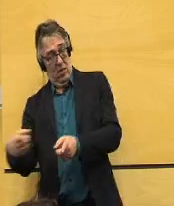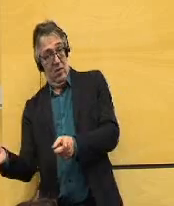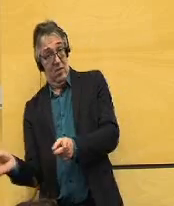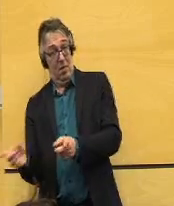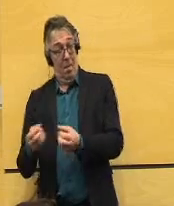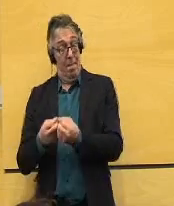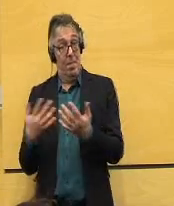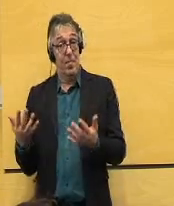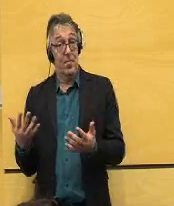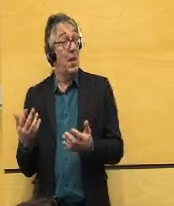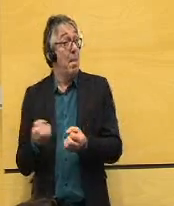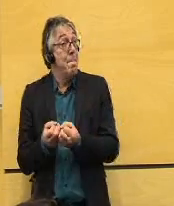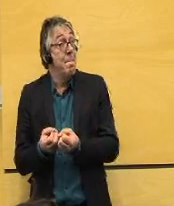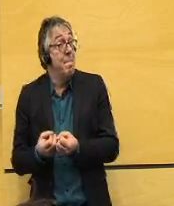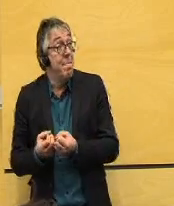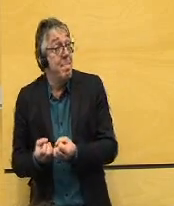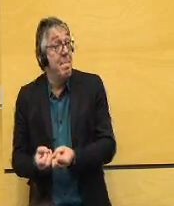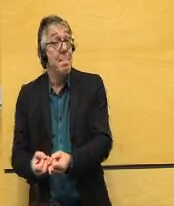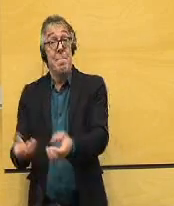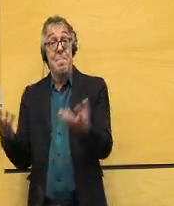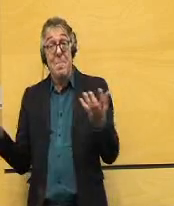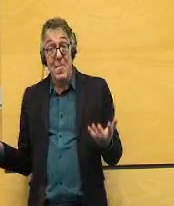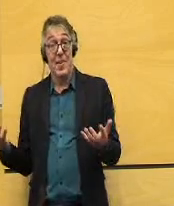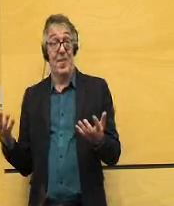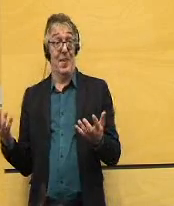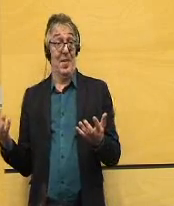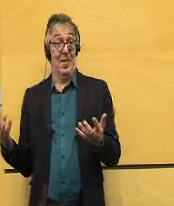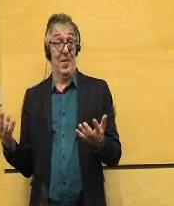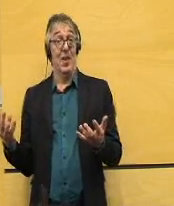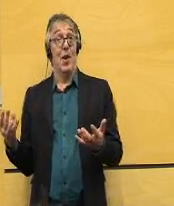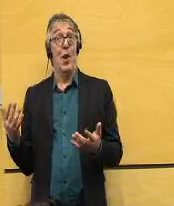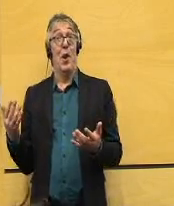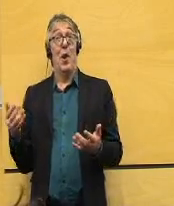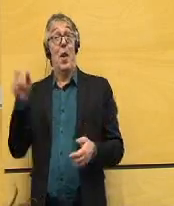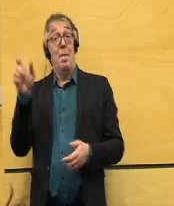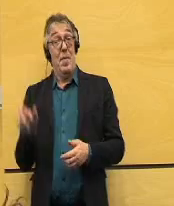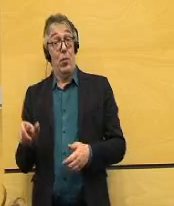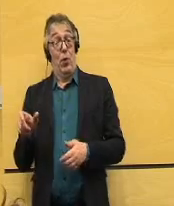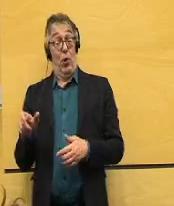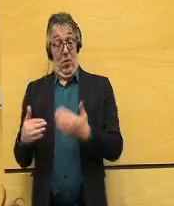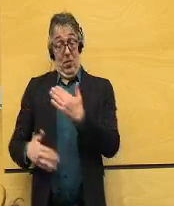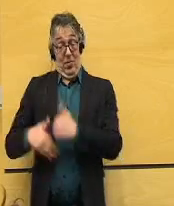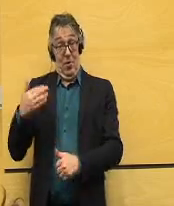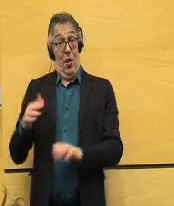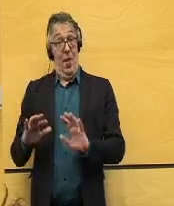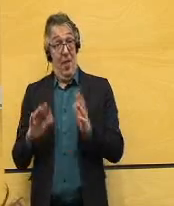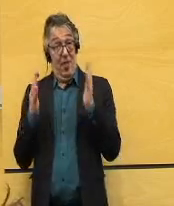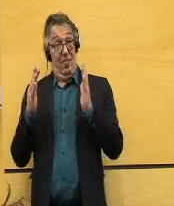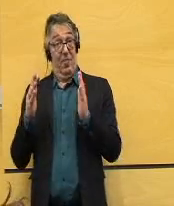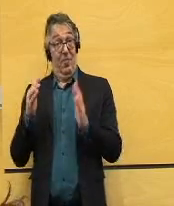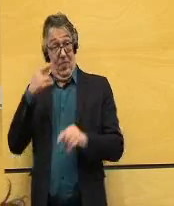bona fide undocumented Thai citizens with disabilities? Thank you.